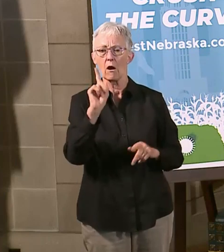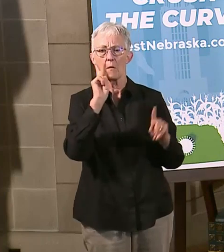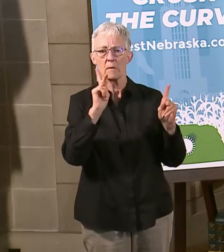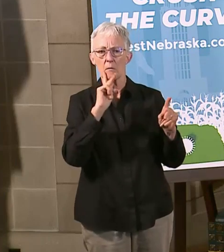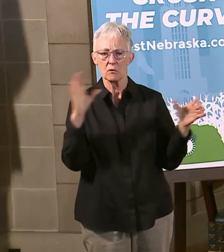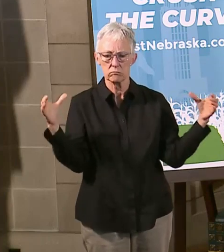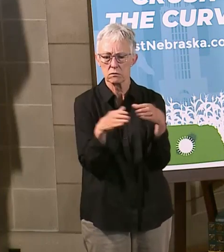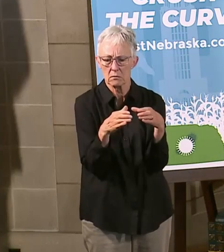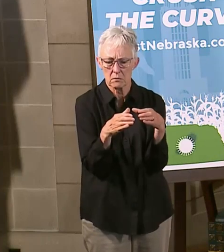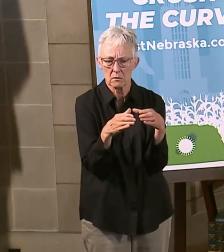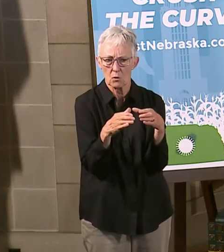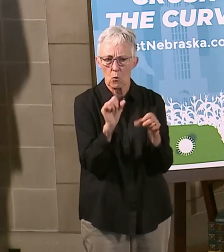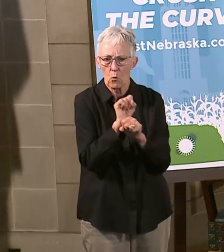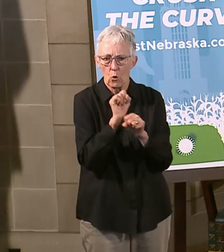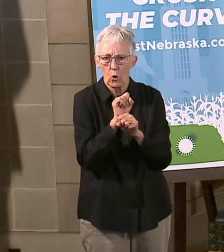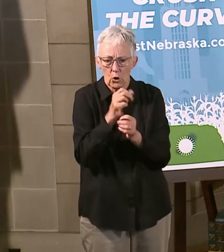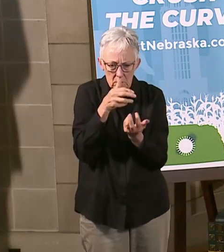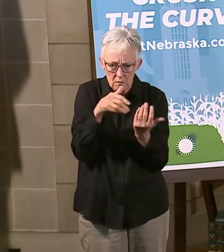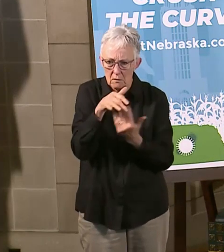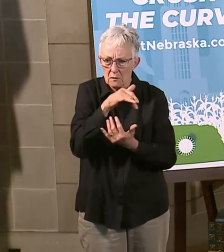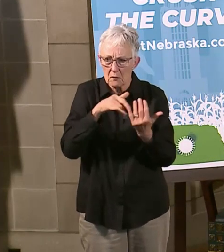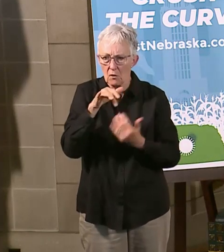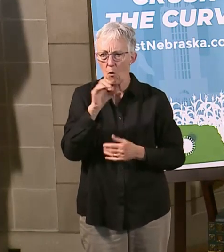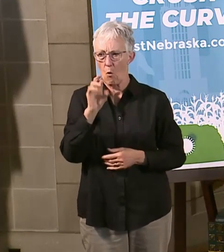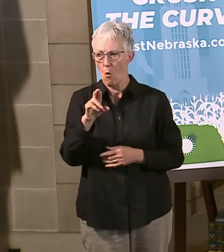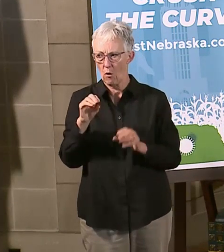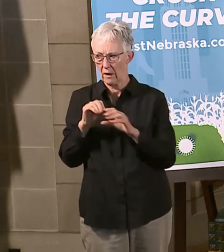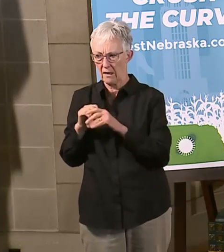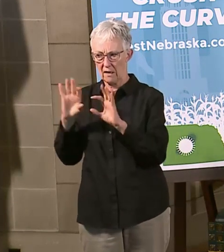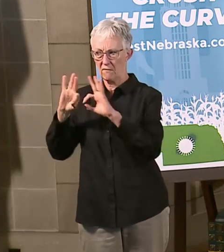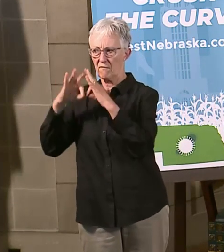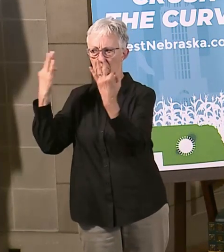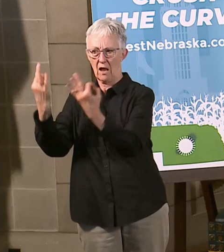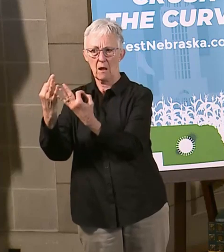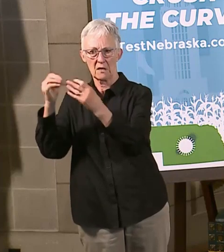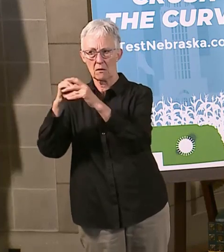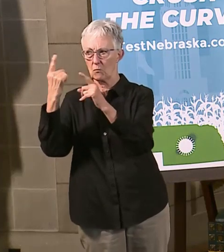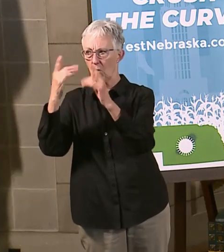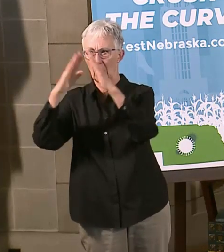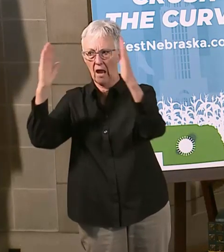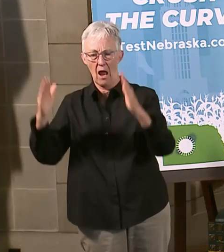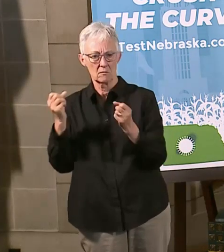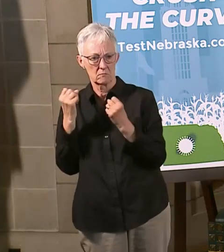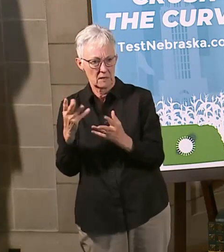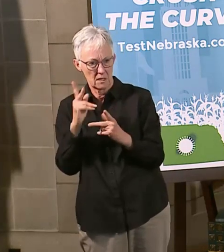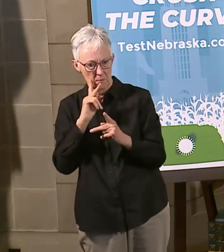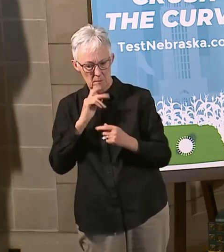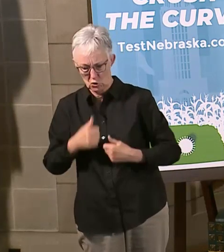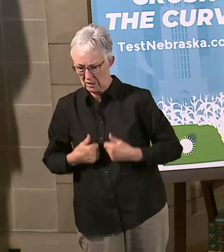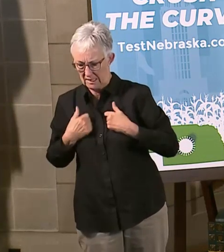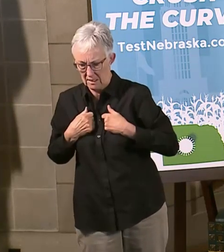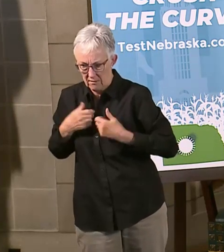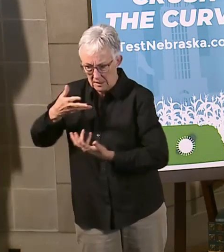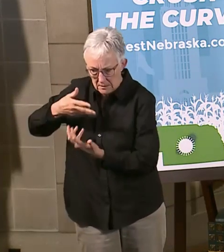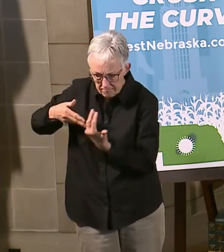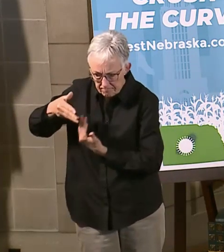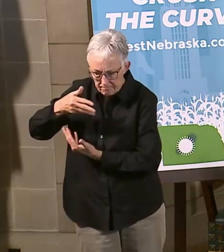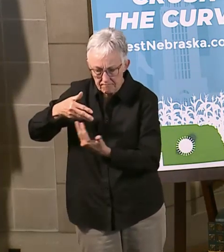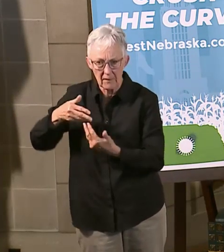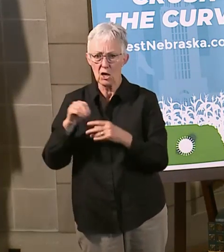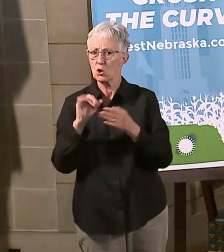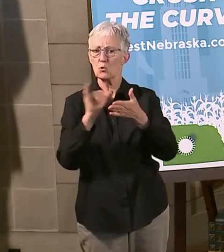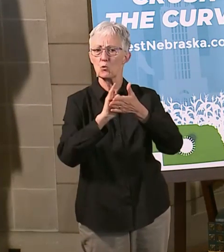in households if you have multiple generations of people living together or a lot of people living in a household. We see it in places like New York City, just in general,